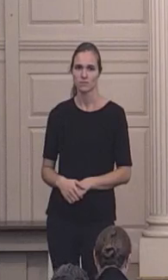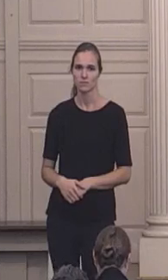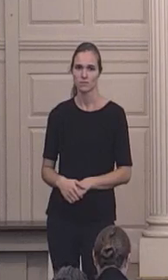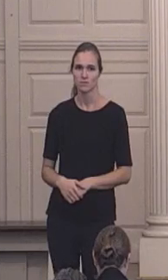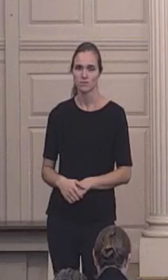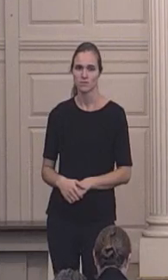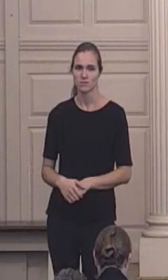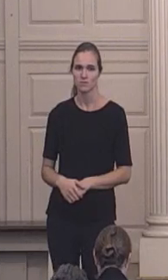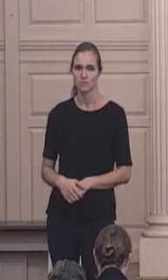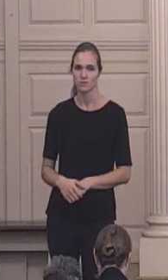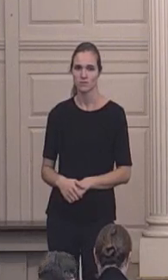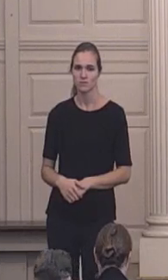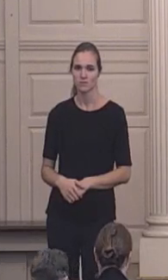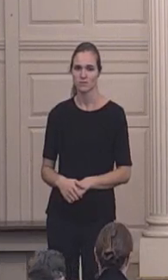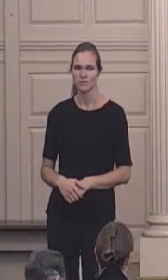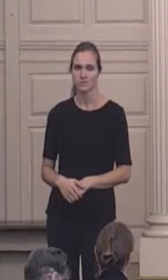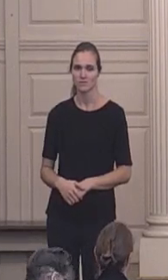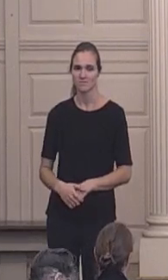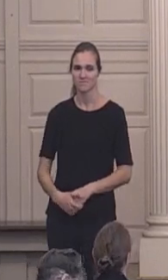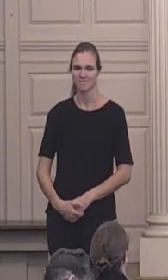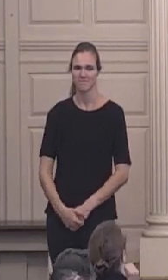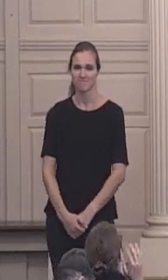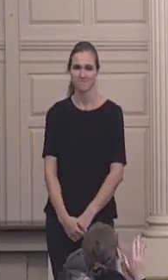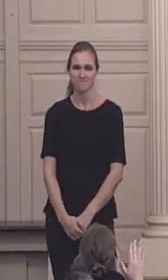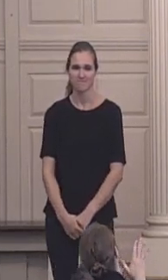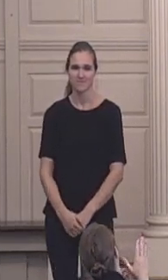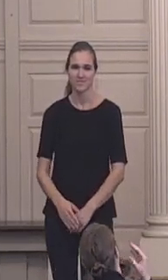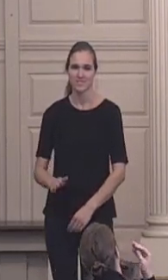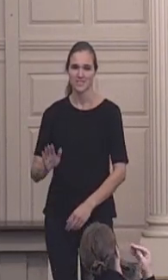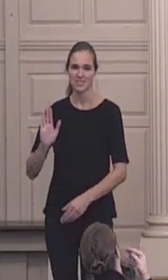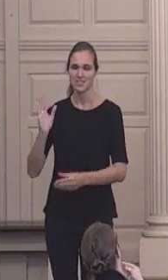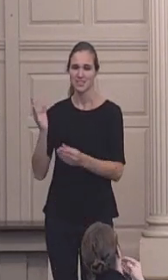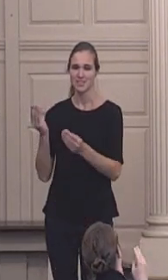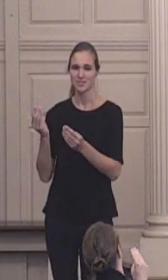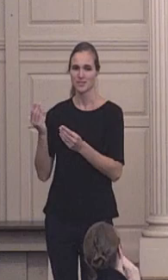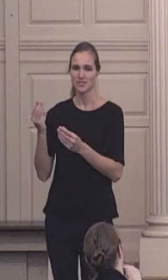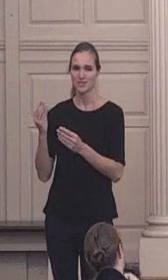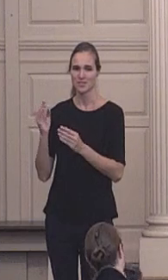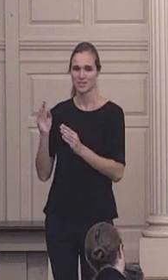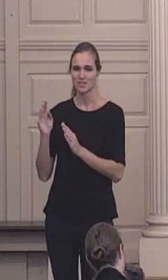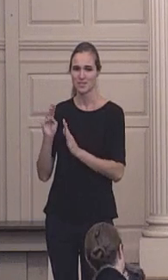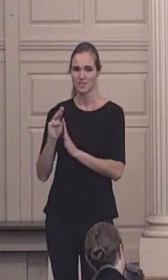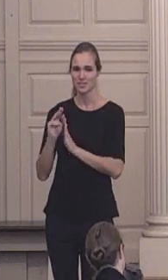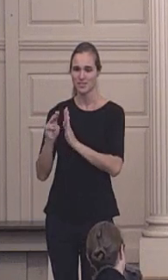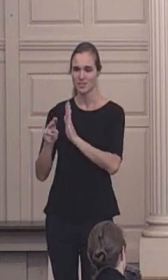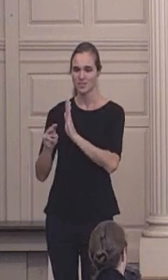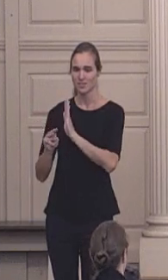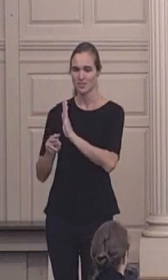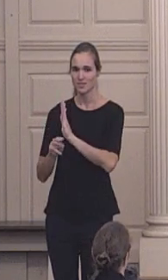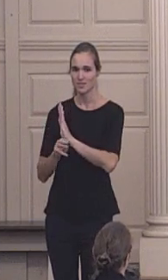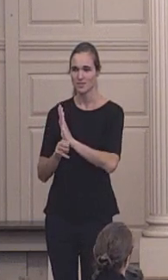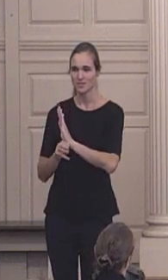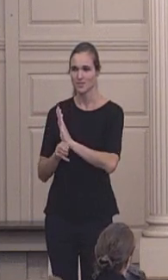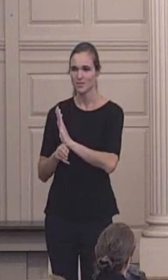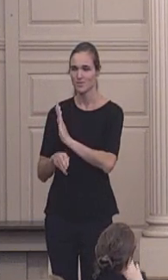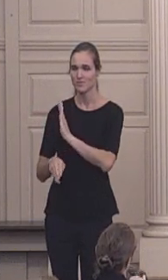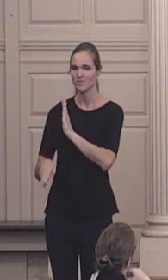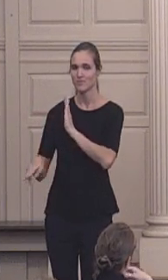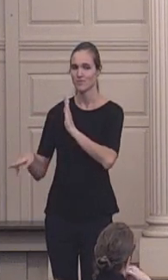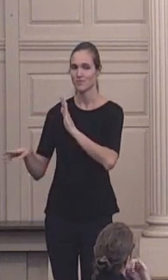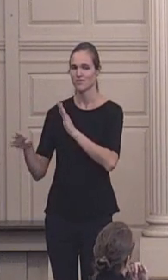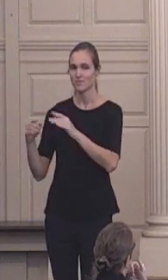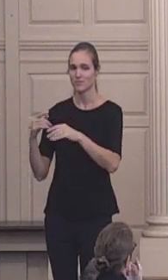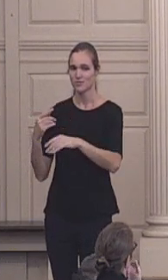his ways to Moses and his deeds to the children of